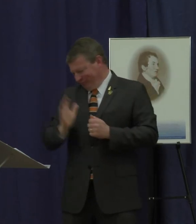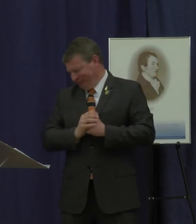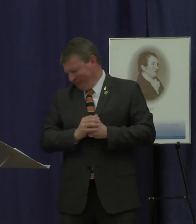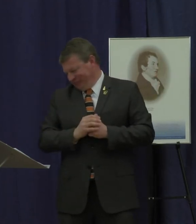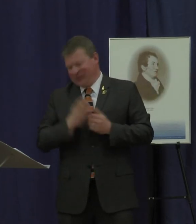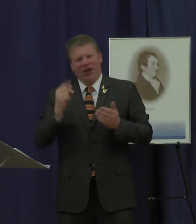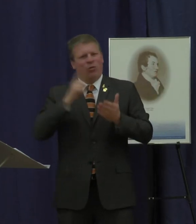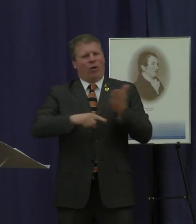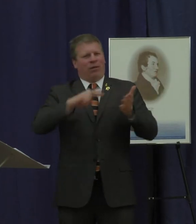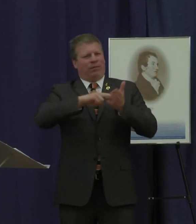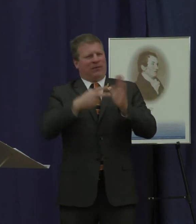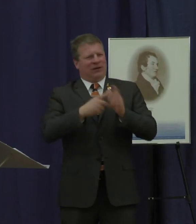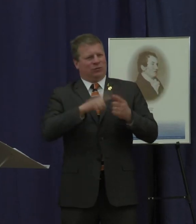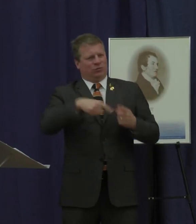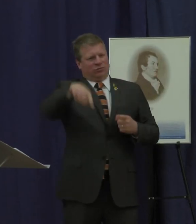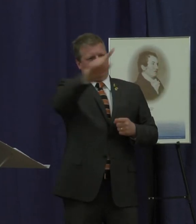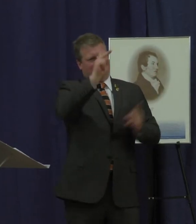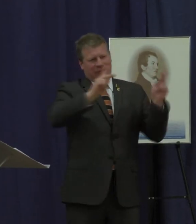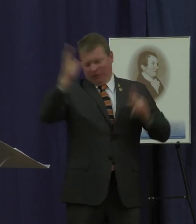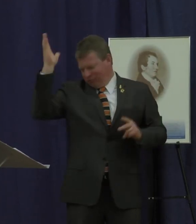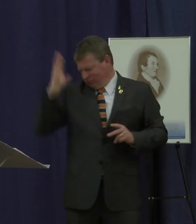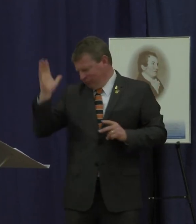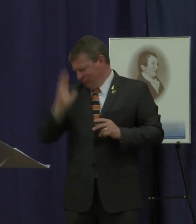this ceremony and what it means to us.